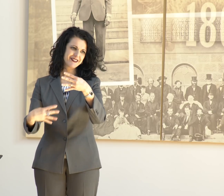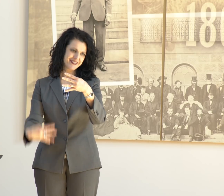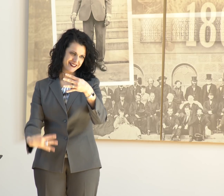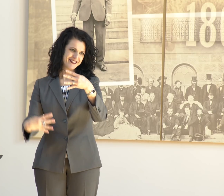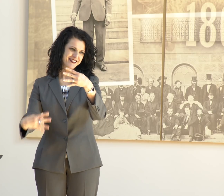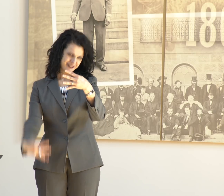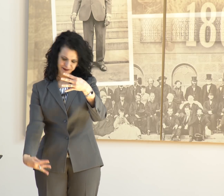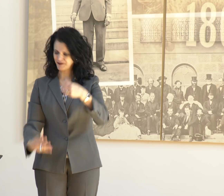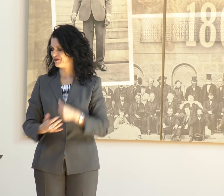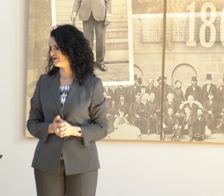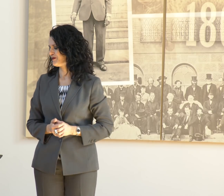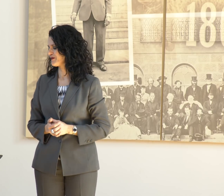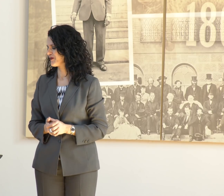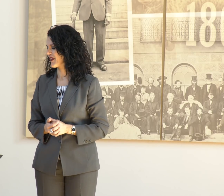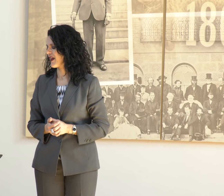And the list goes on.